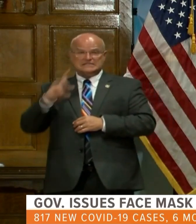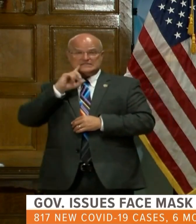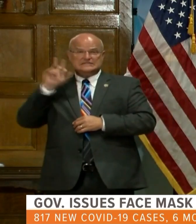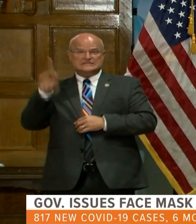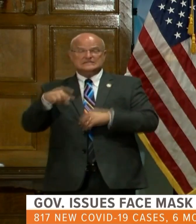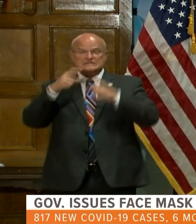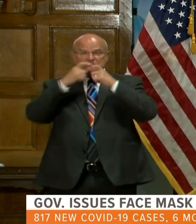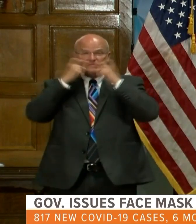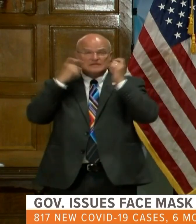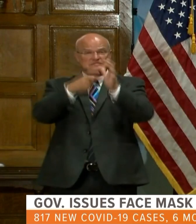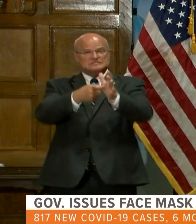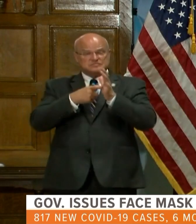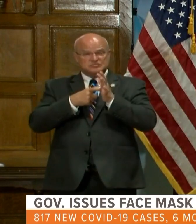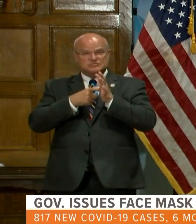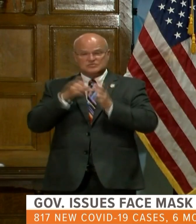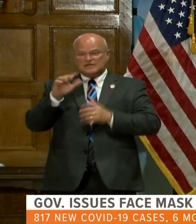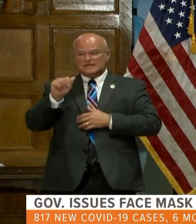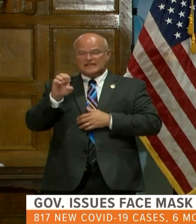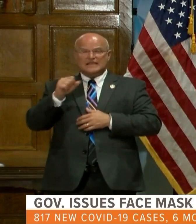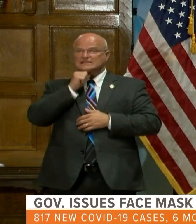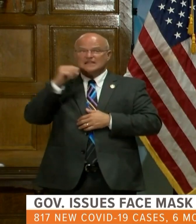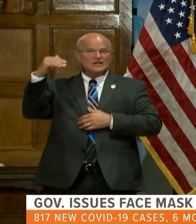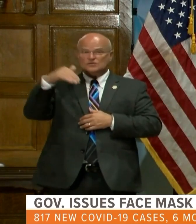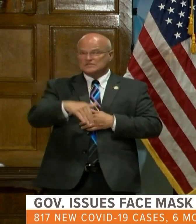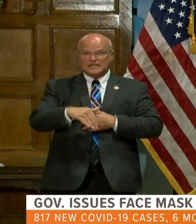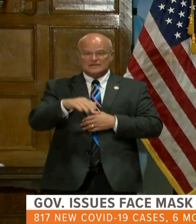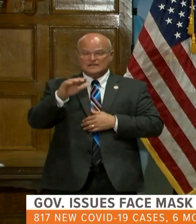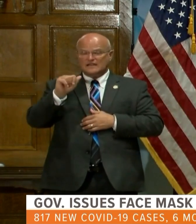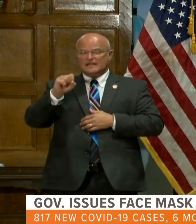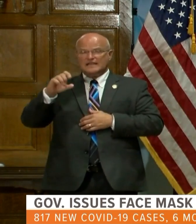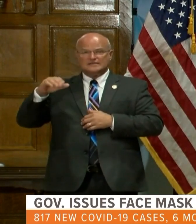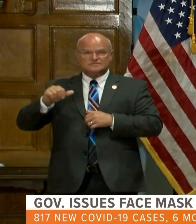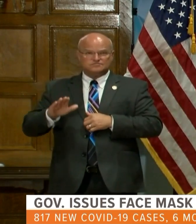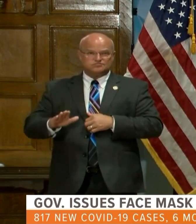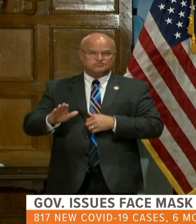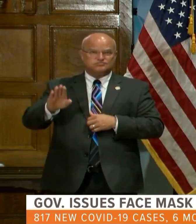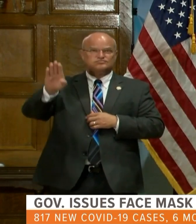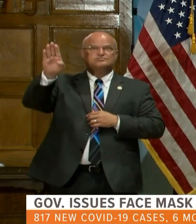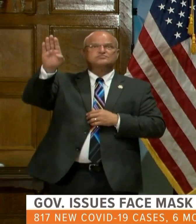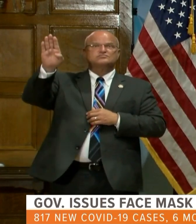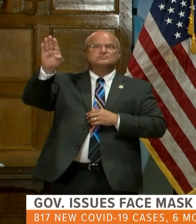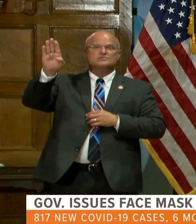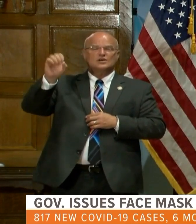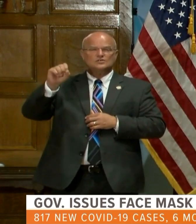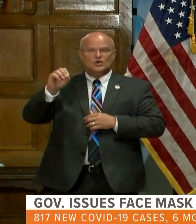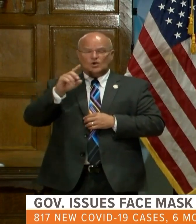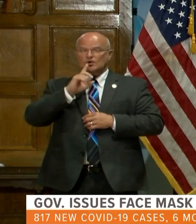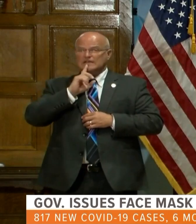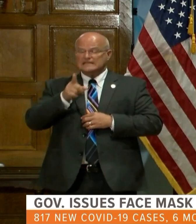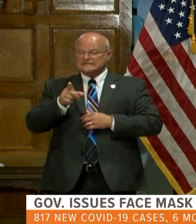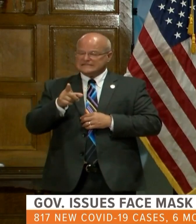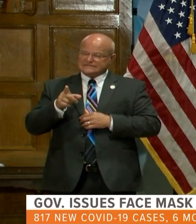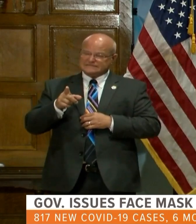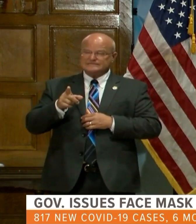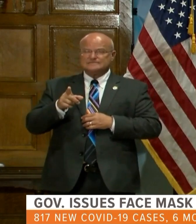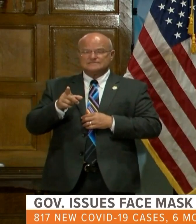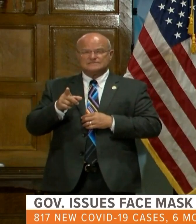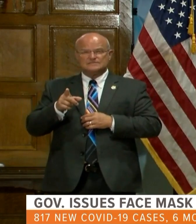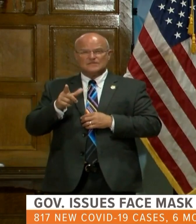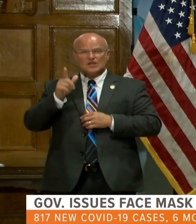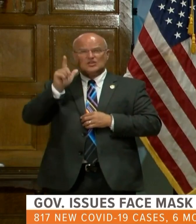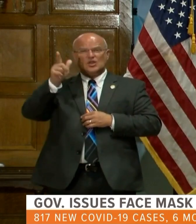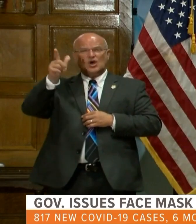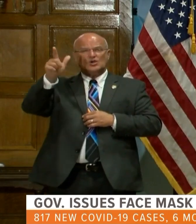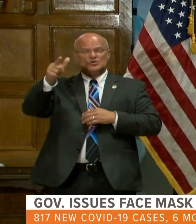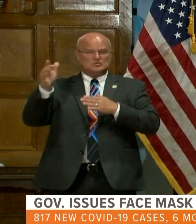issued mask mandates. Their cases did not go down, their cases continued to go up. And so it's a